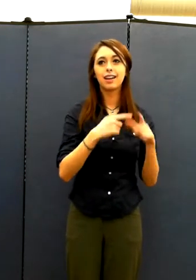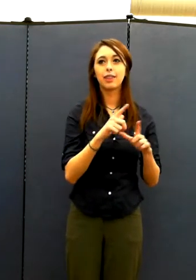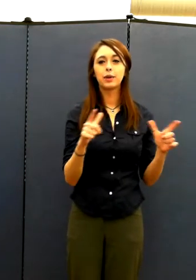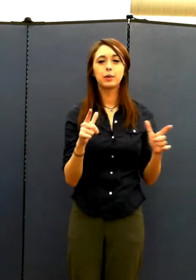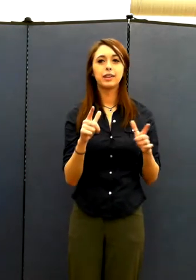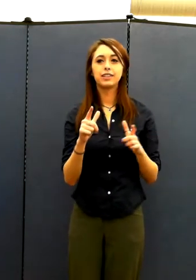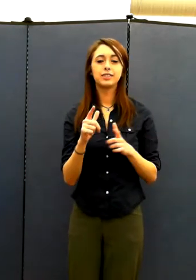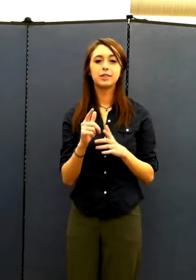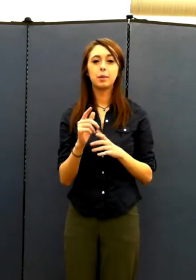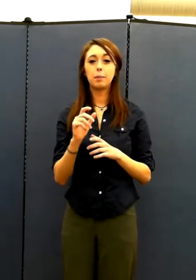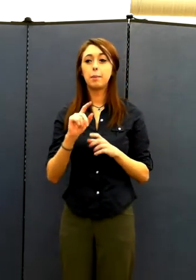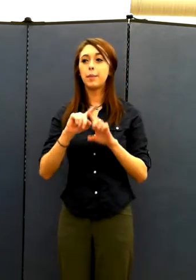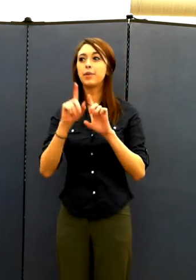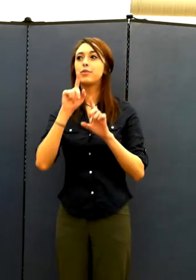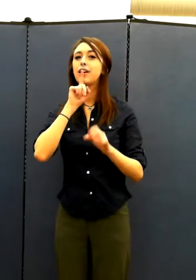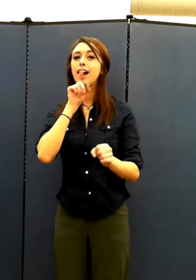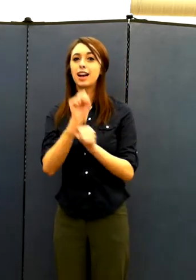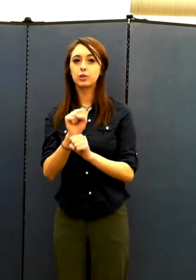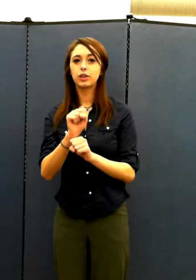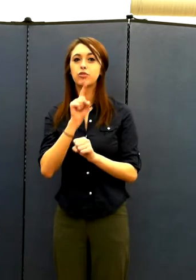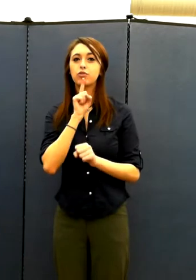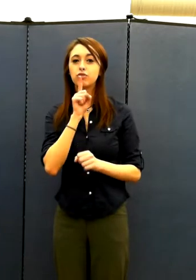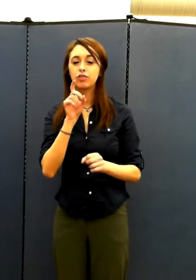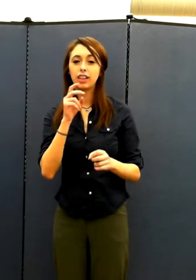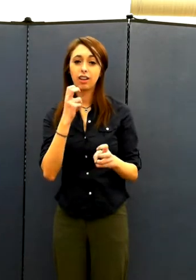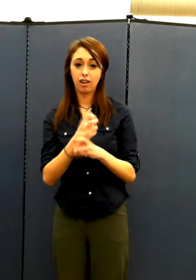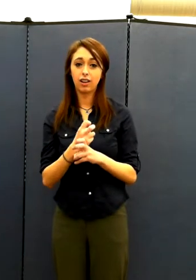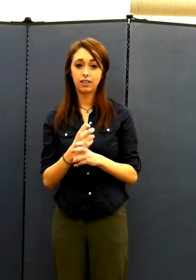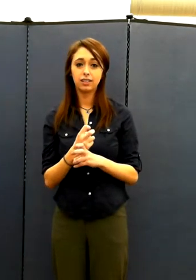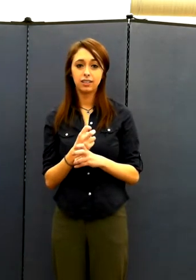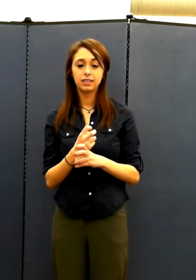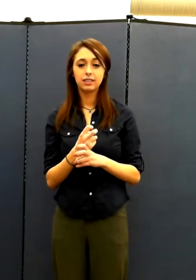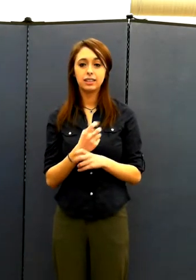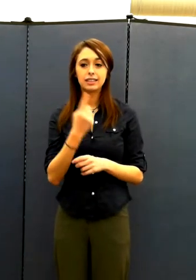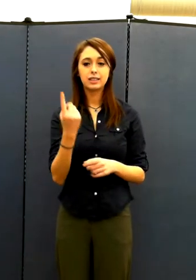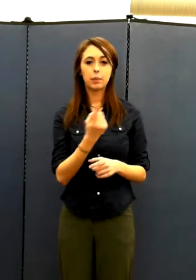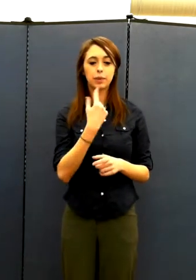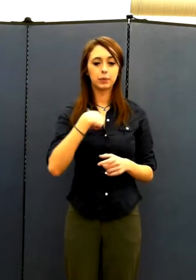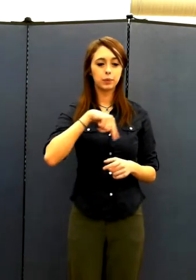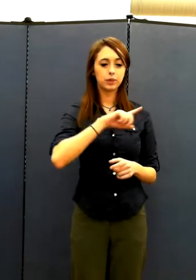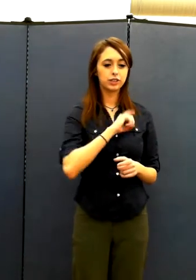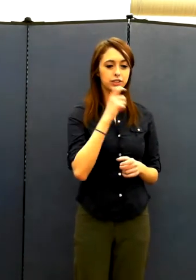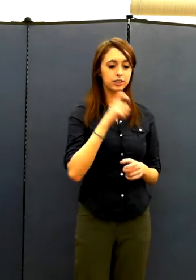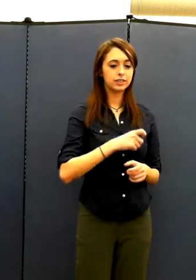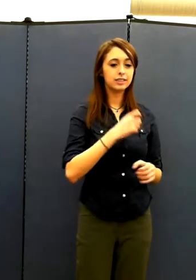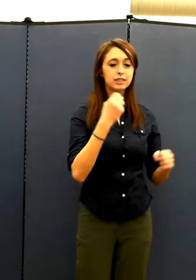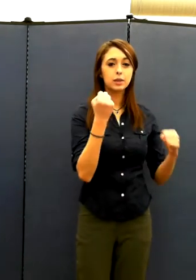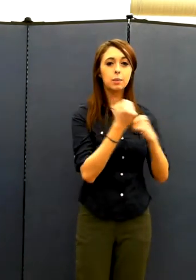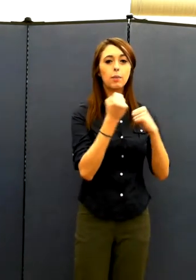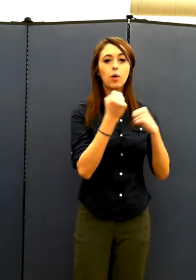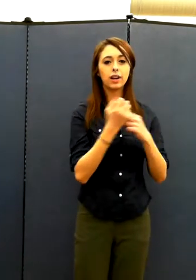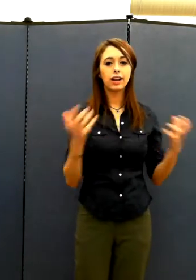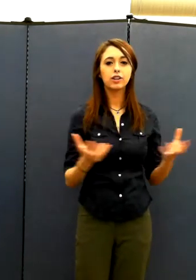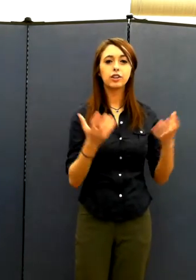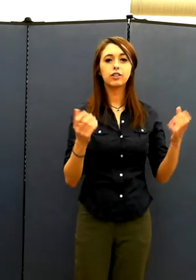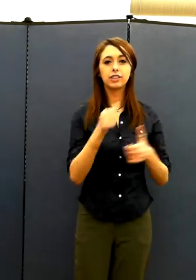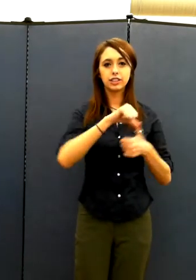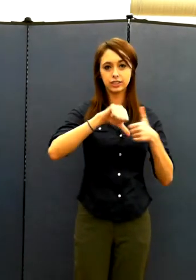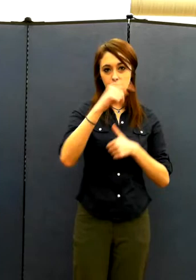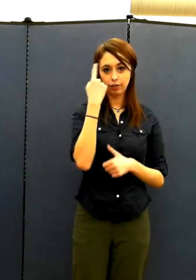actually really, really hard. And it's just something that we should just always support and encourage each other. We're in the same career,